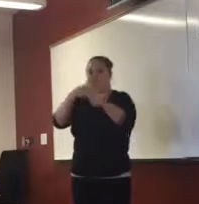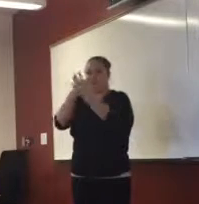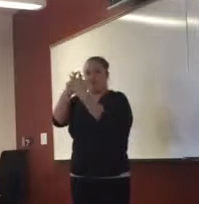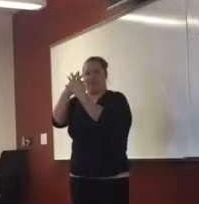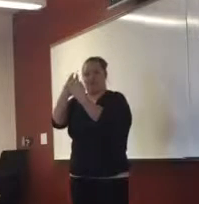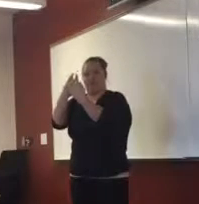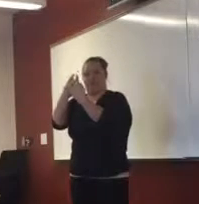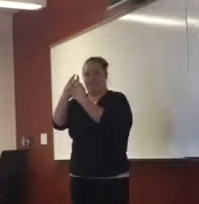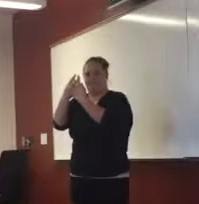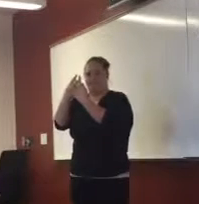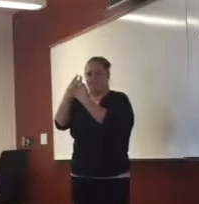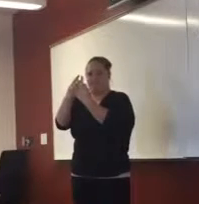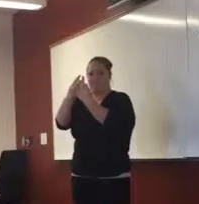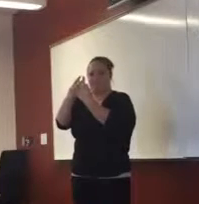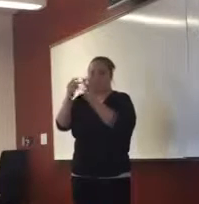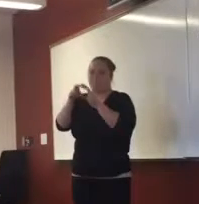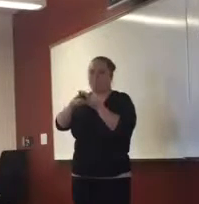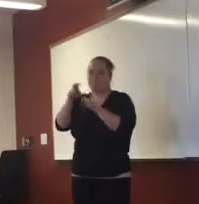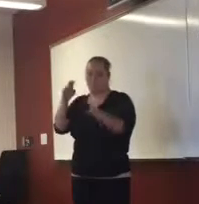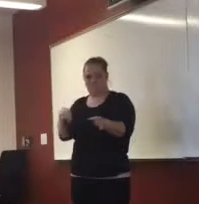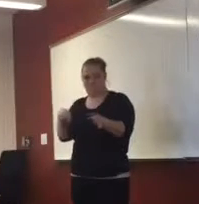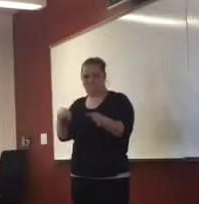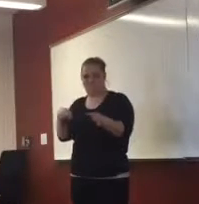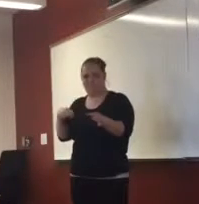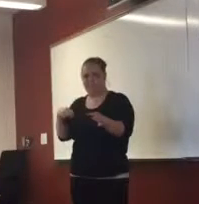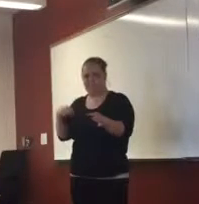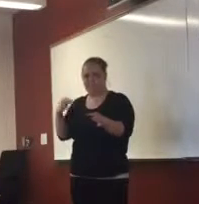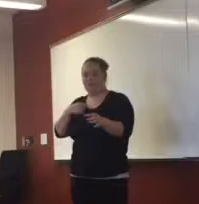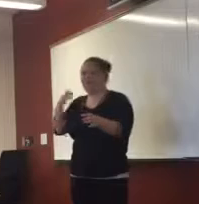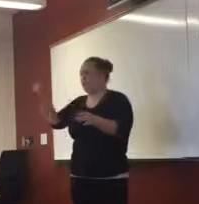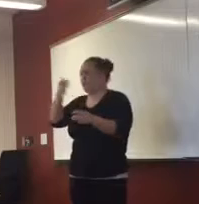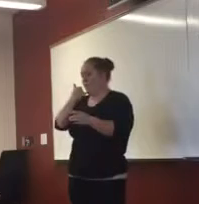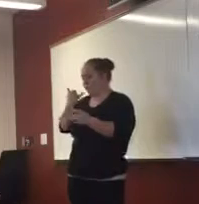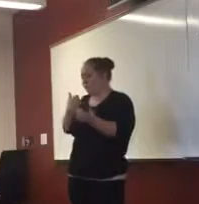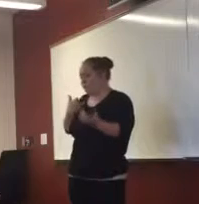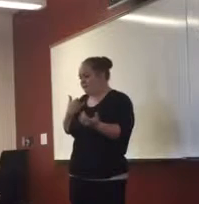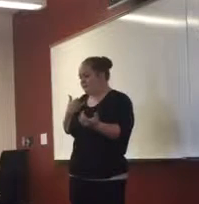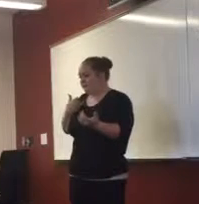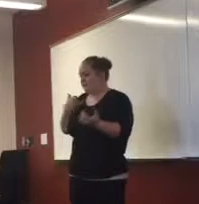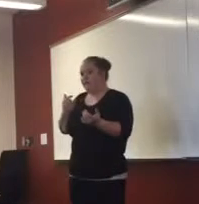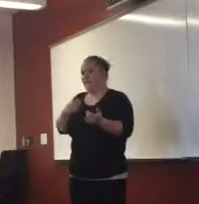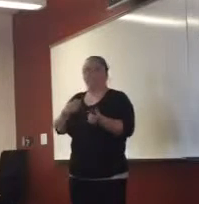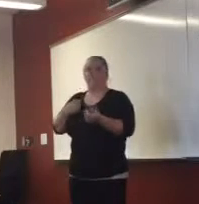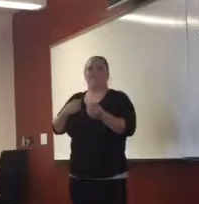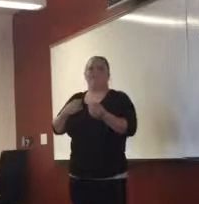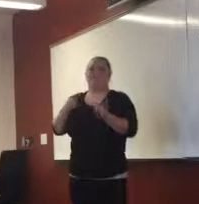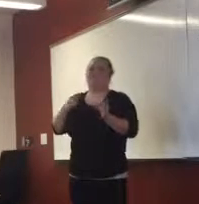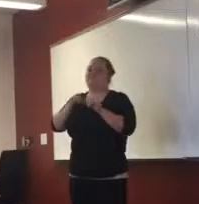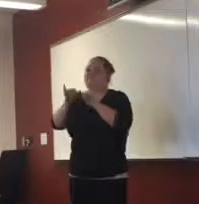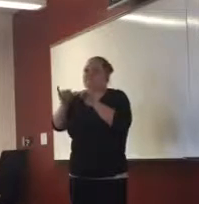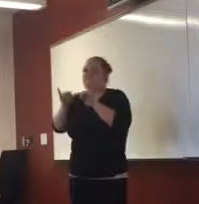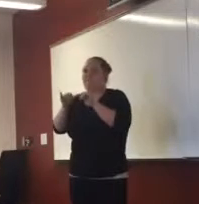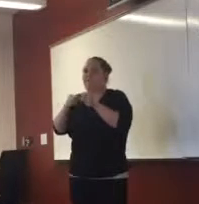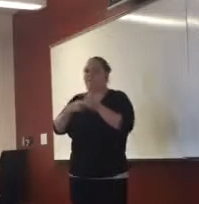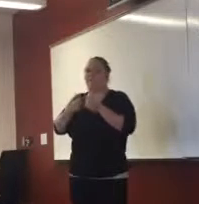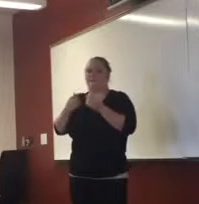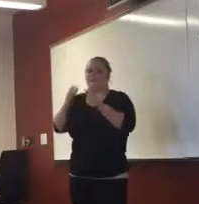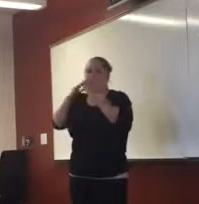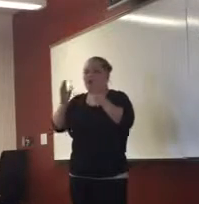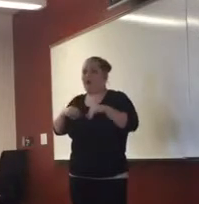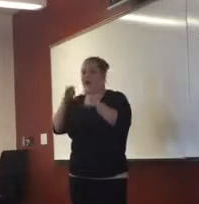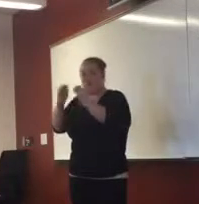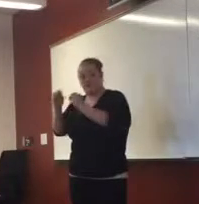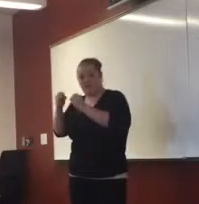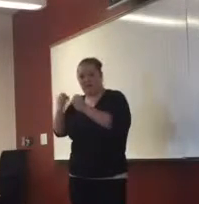As soon as she got out, she called me. She had no place to stay. Her mom